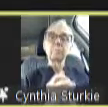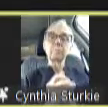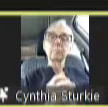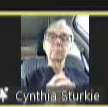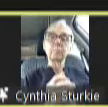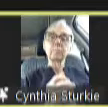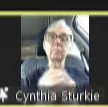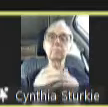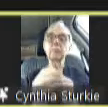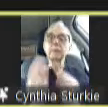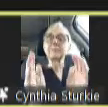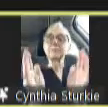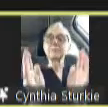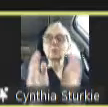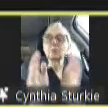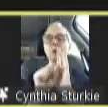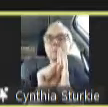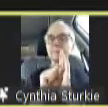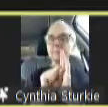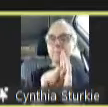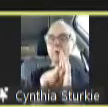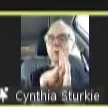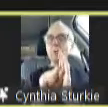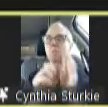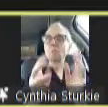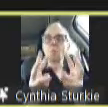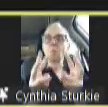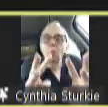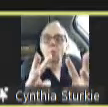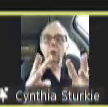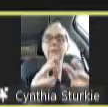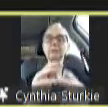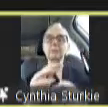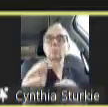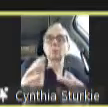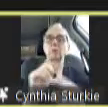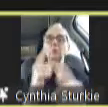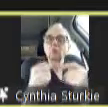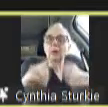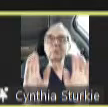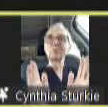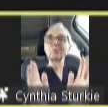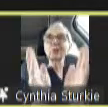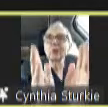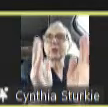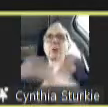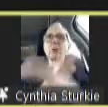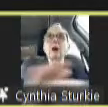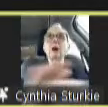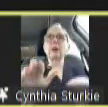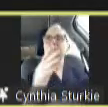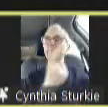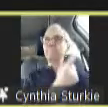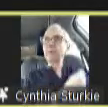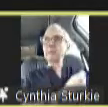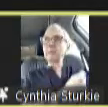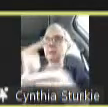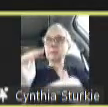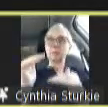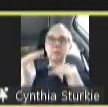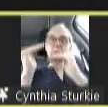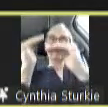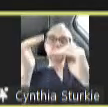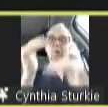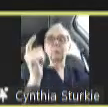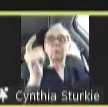This is a small sample of some of the creative assets developed for the Unvaccinated Adults campaign. This campaign features